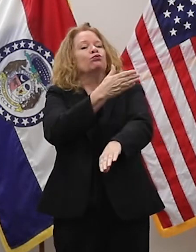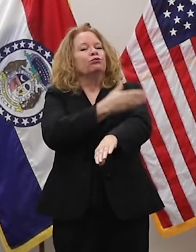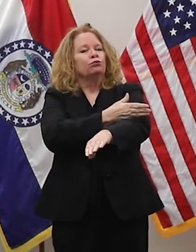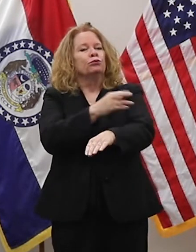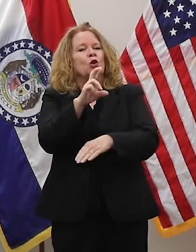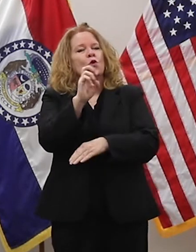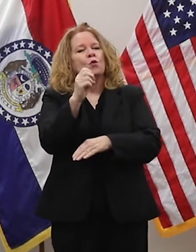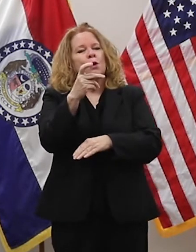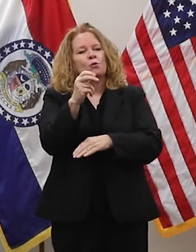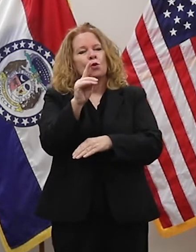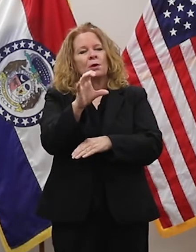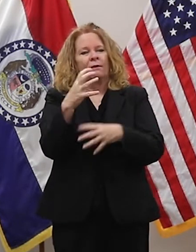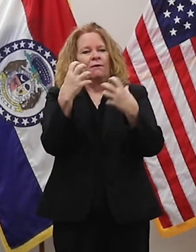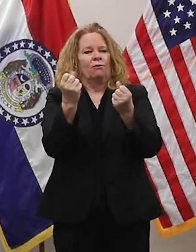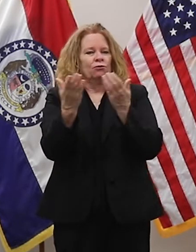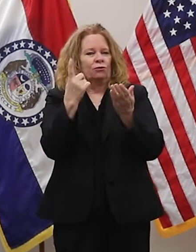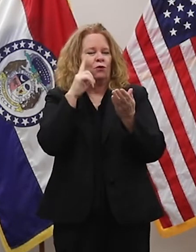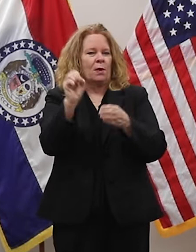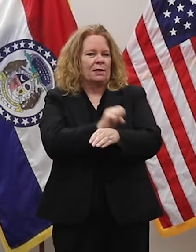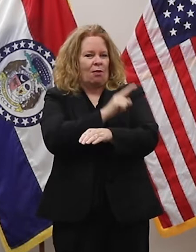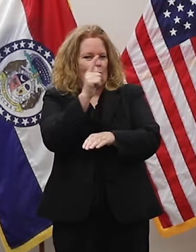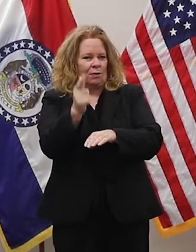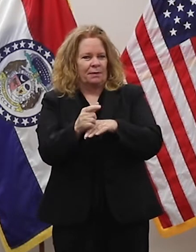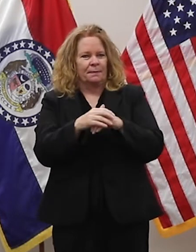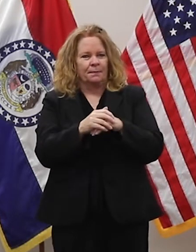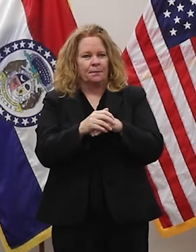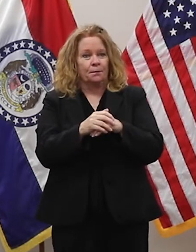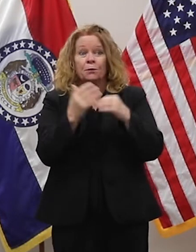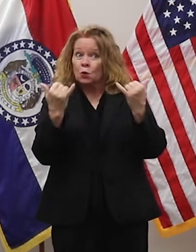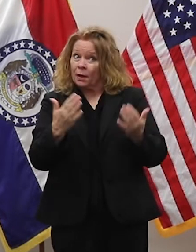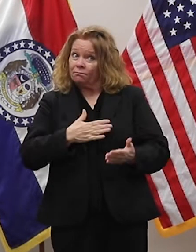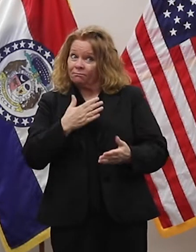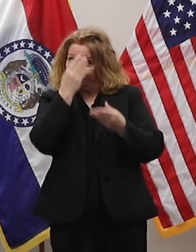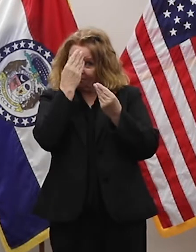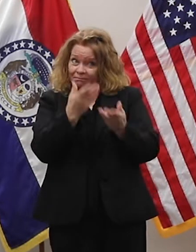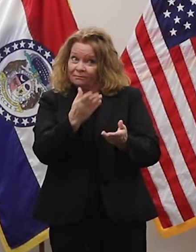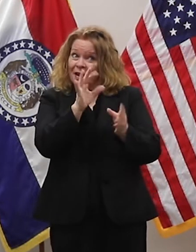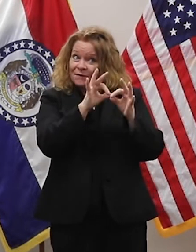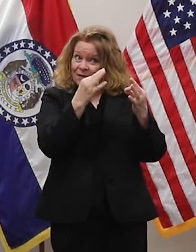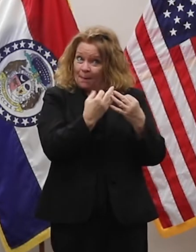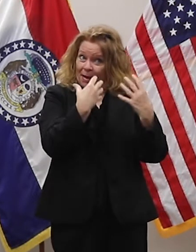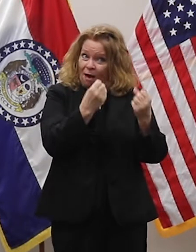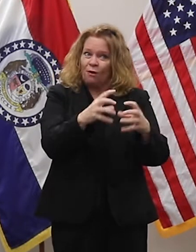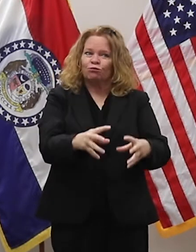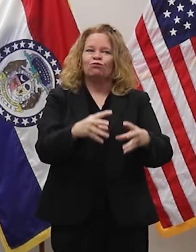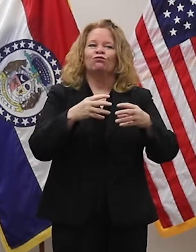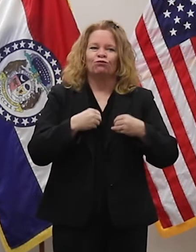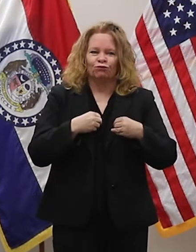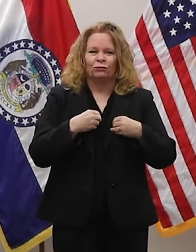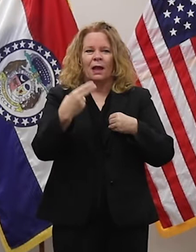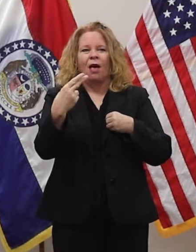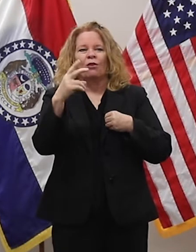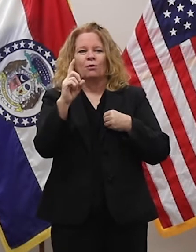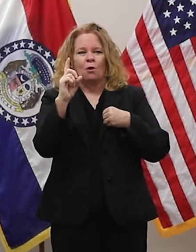in St. Louis County. Today, I'm pleased to report that the Family Health Council has accepted the Health Department's application